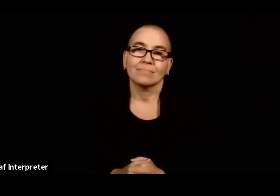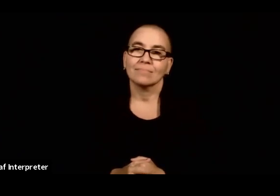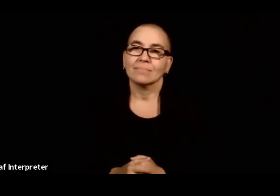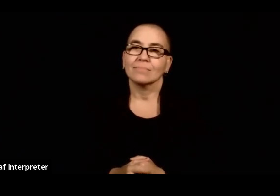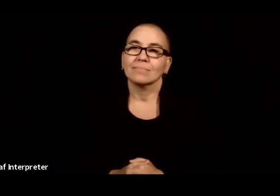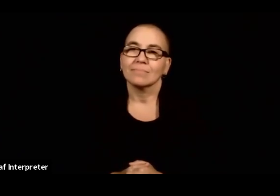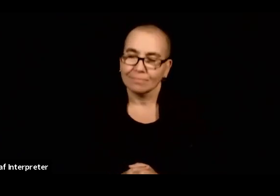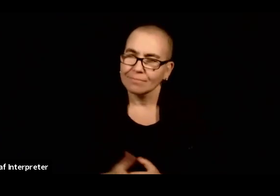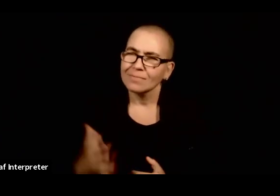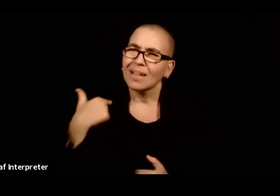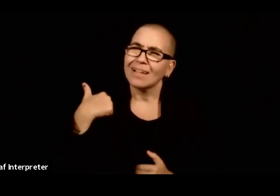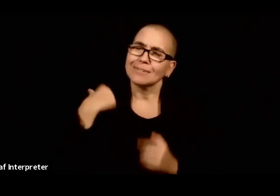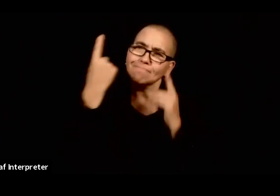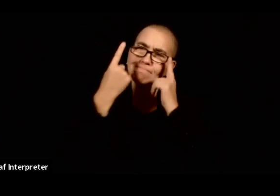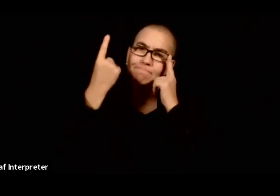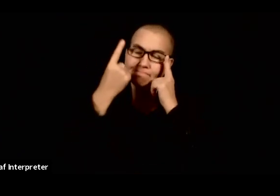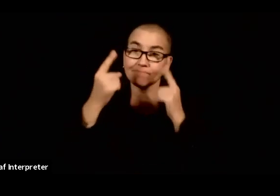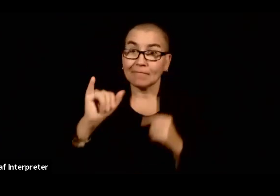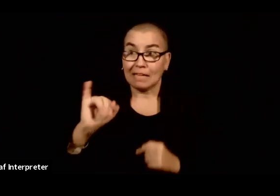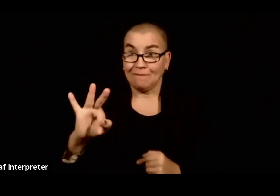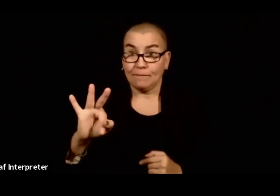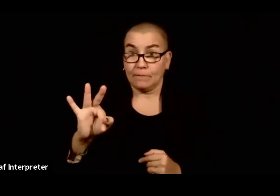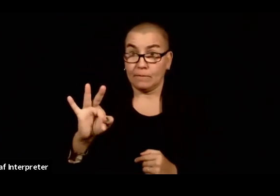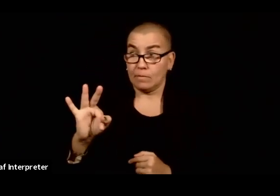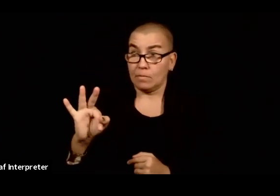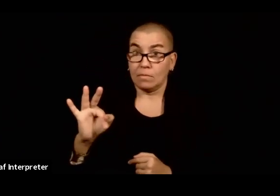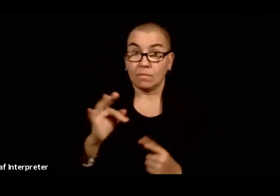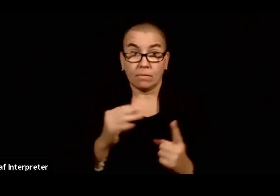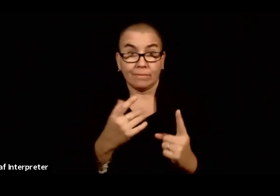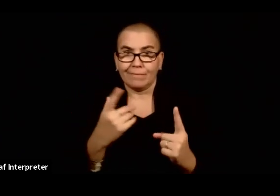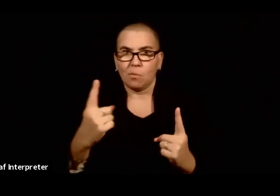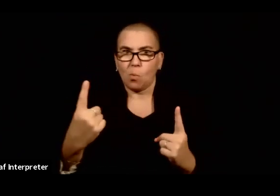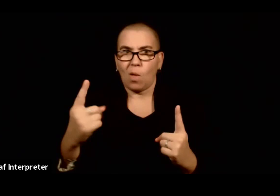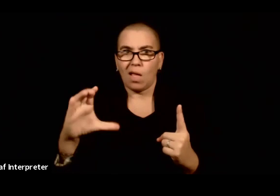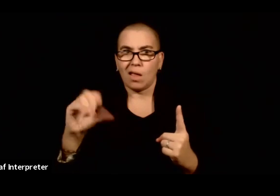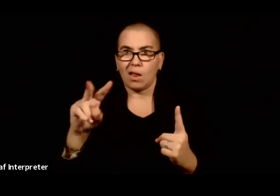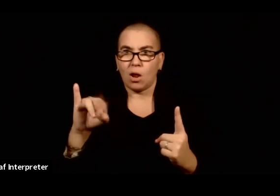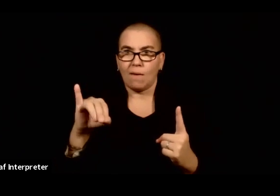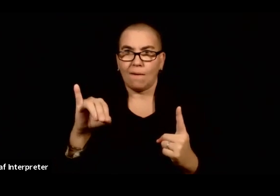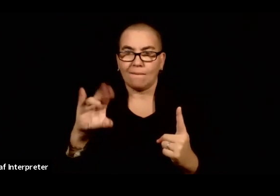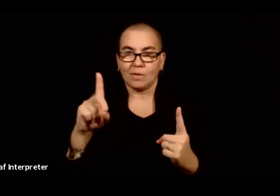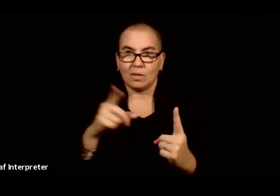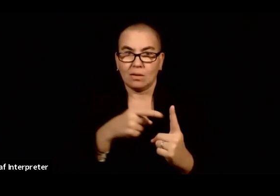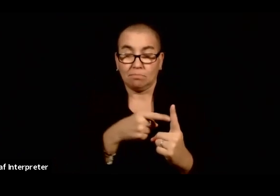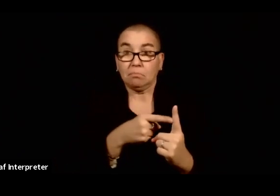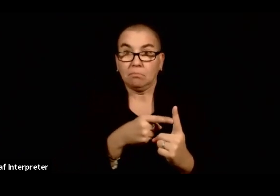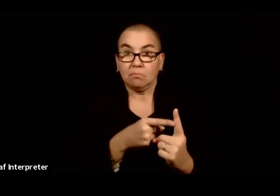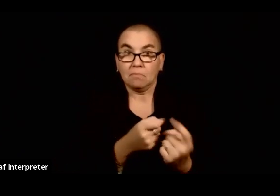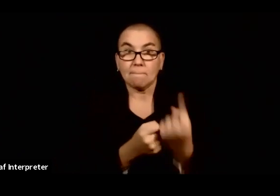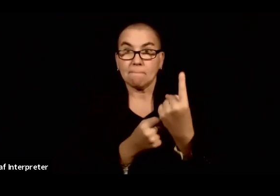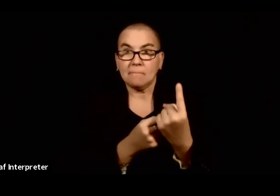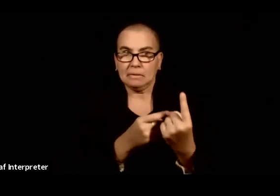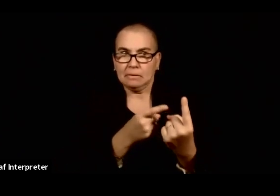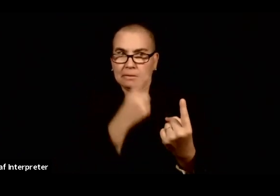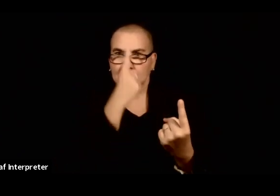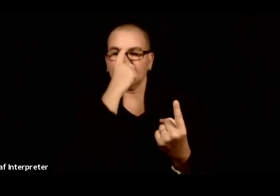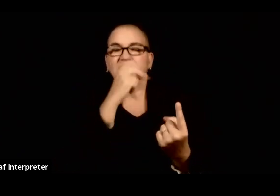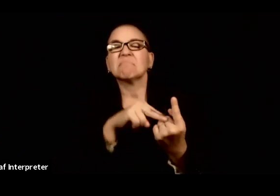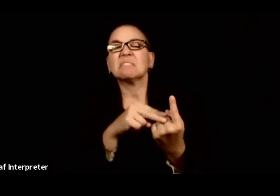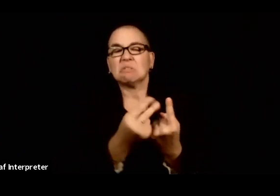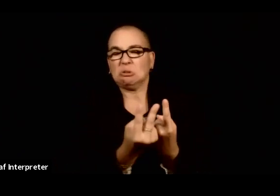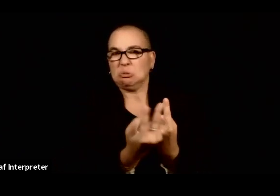is one case at a facility, there might be others as well. And so really just trying to make